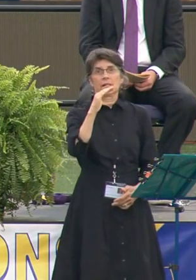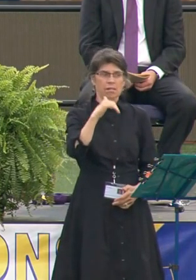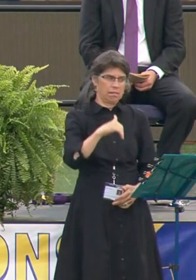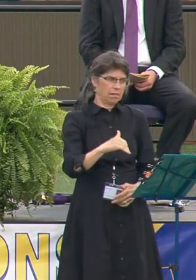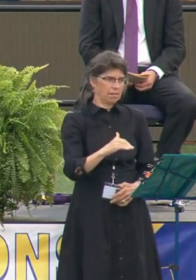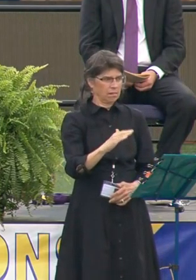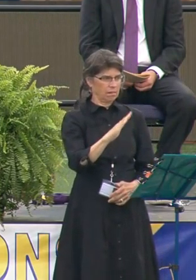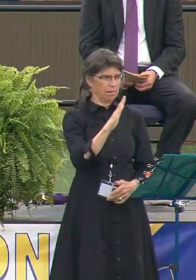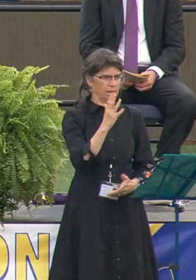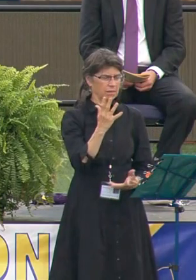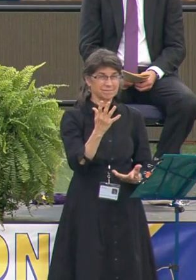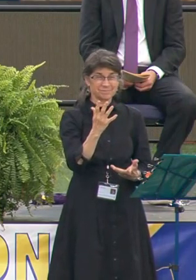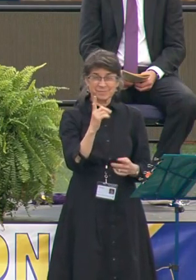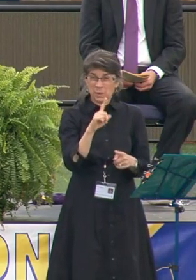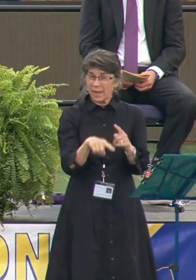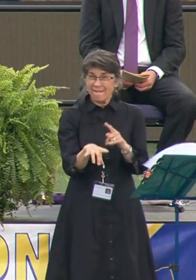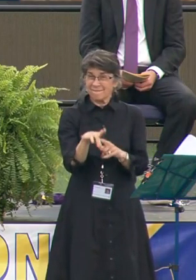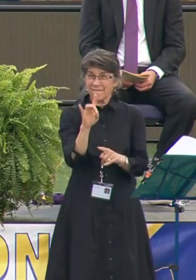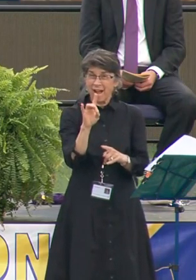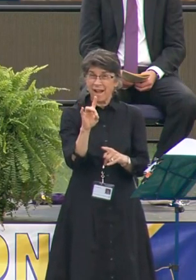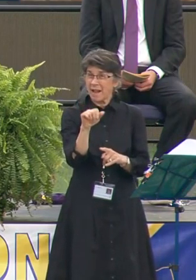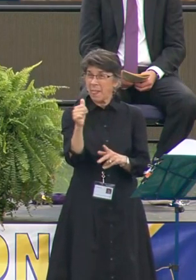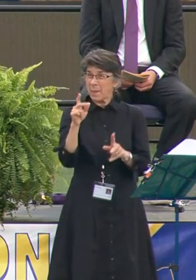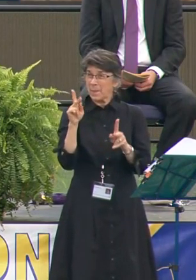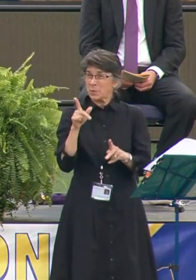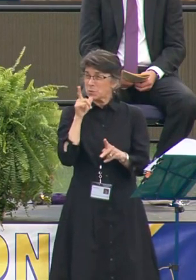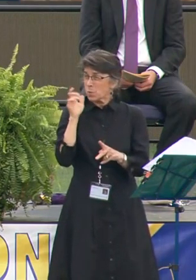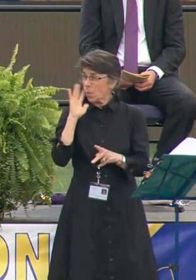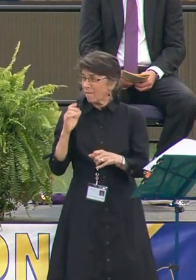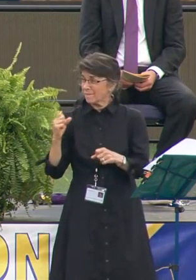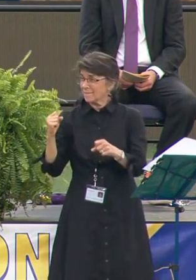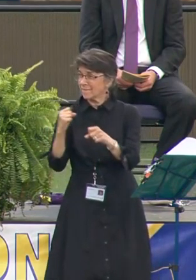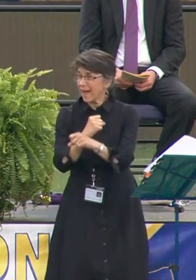merry-go-round, and you can't find the fighter,